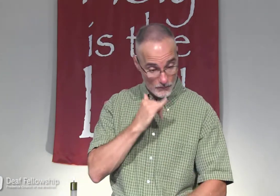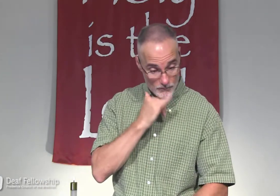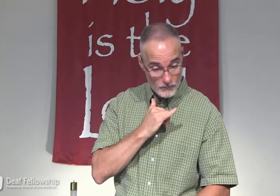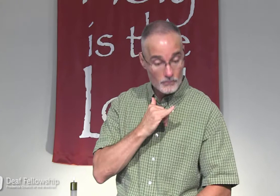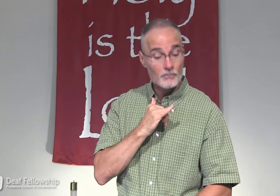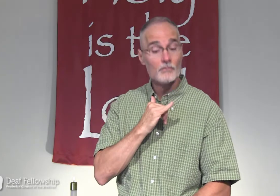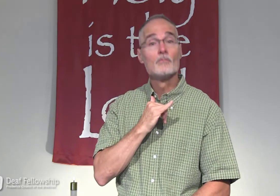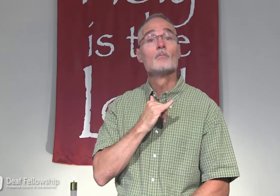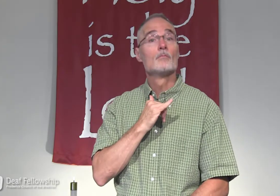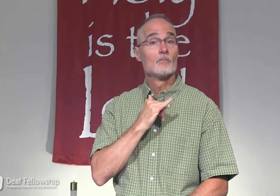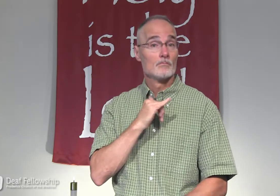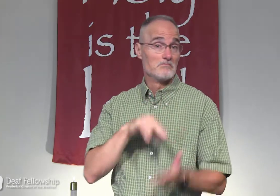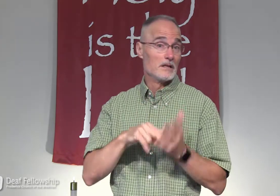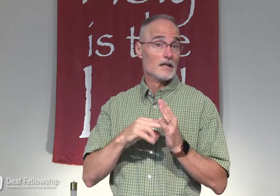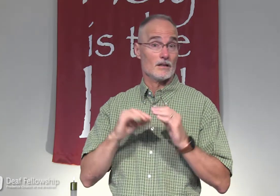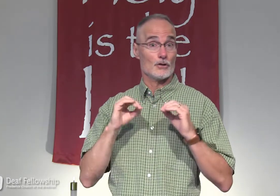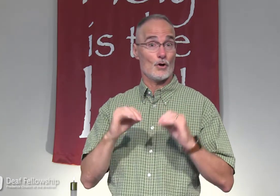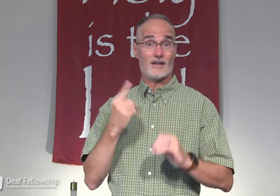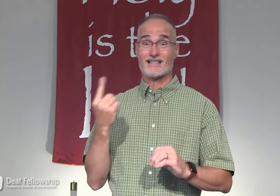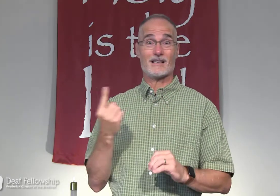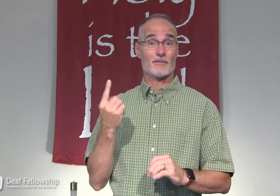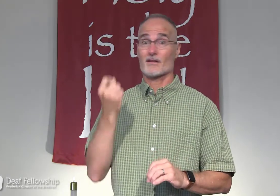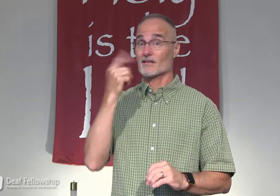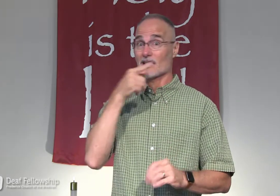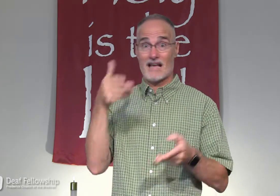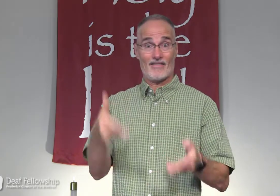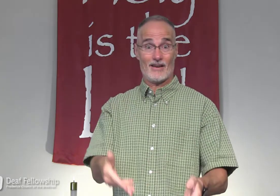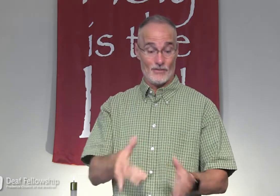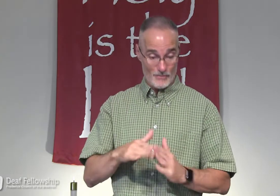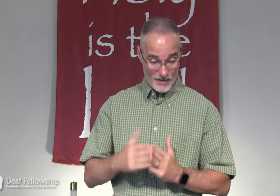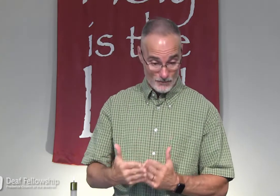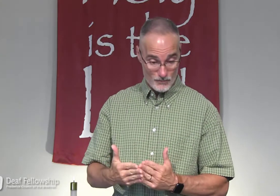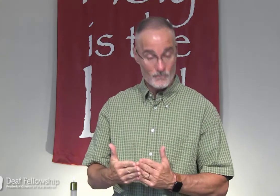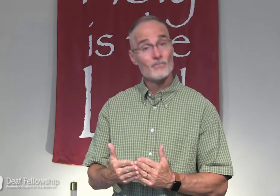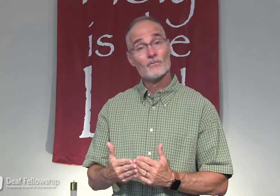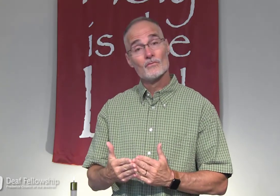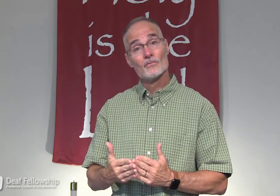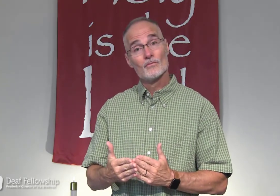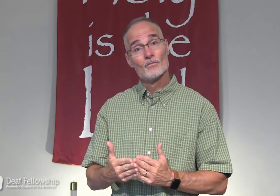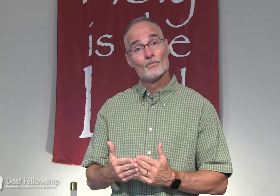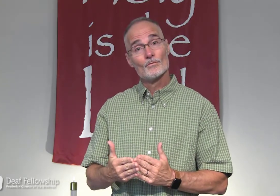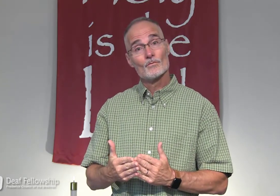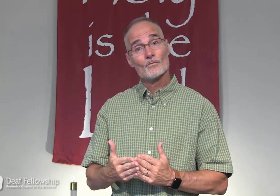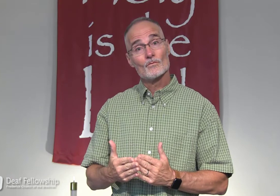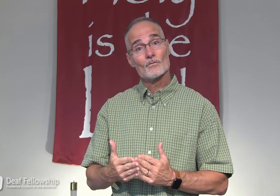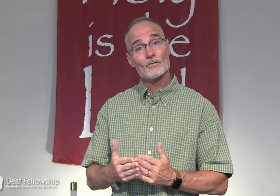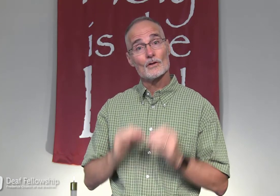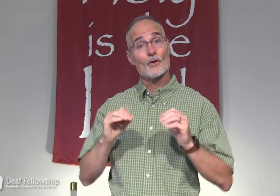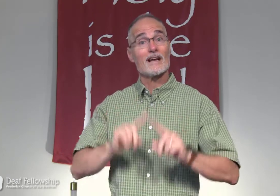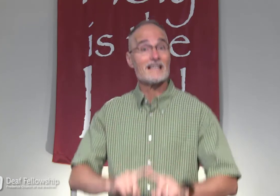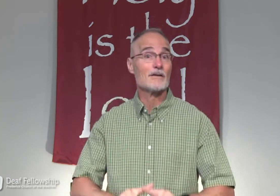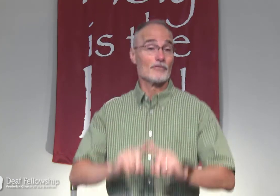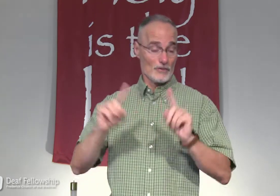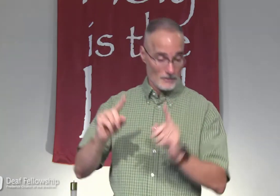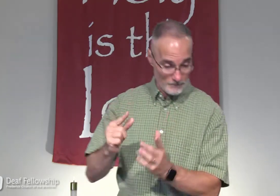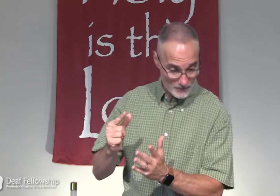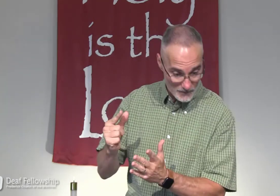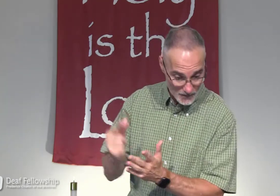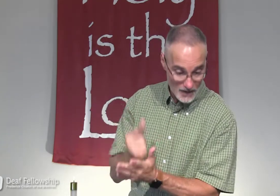If Paul taught something erroneous, if he taught something that wasn't there in Scripture, if